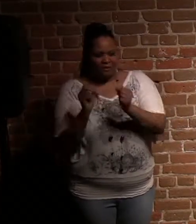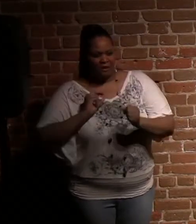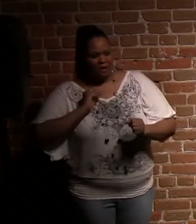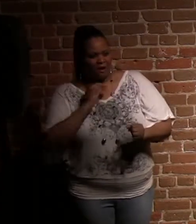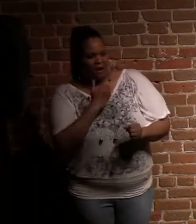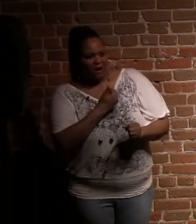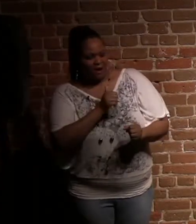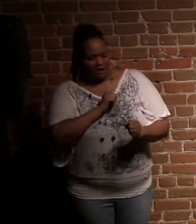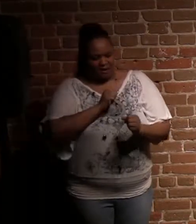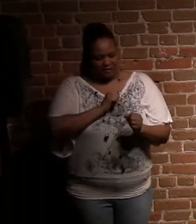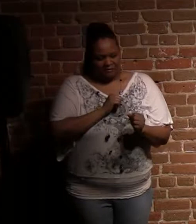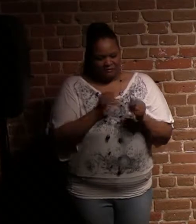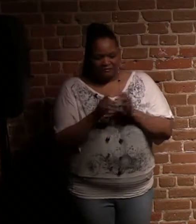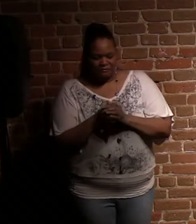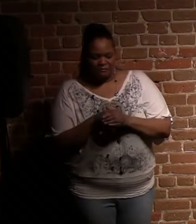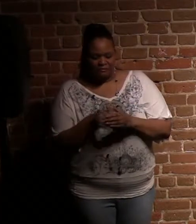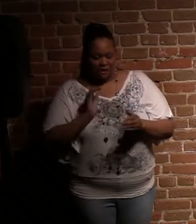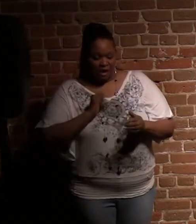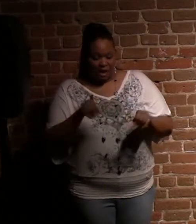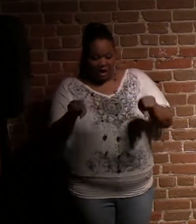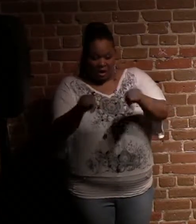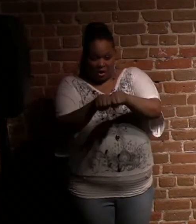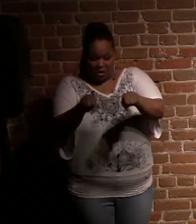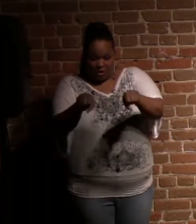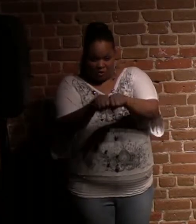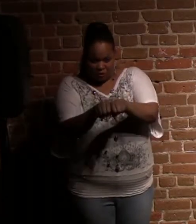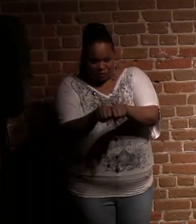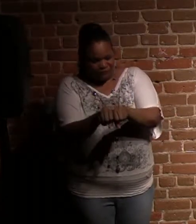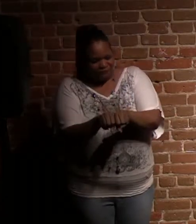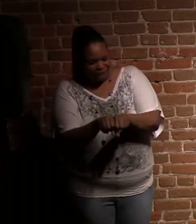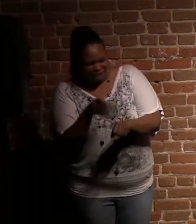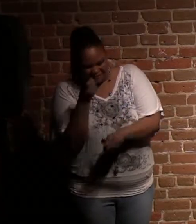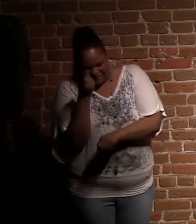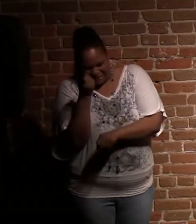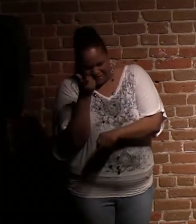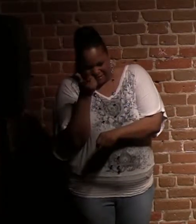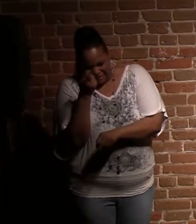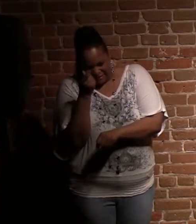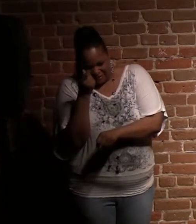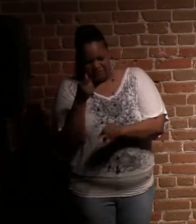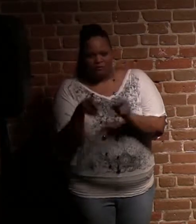and wore shoes only when absolutely necessary.